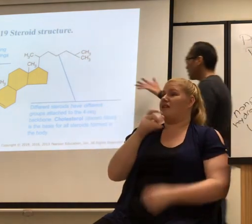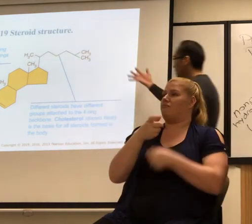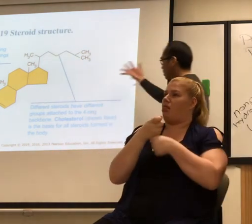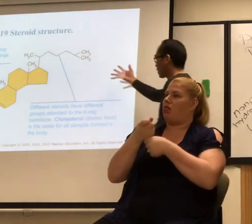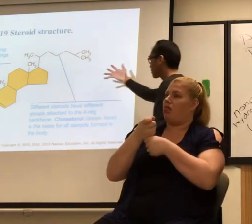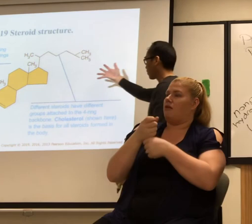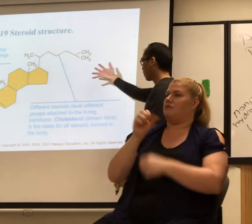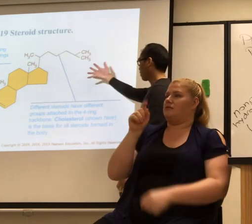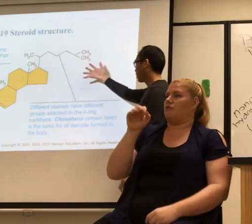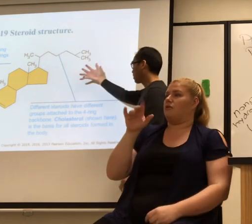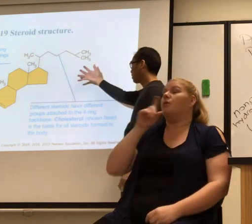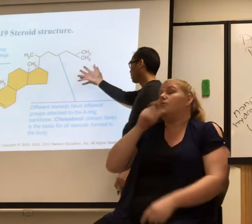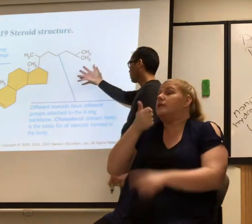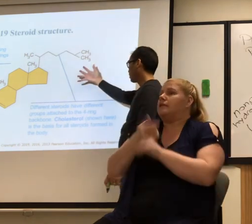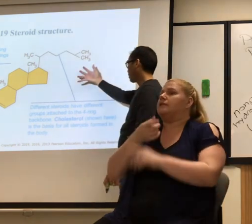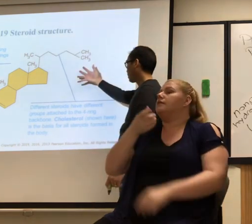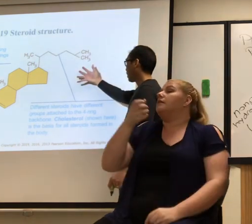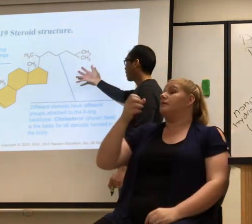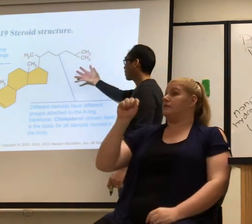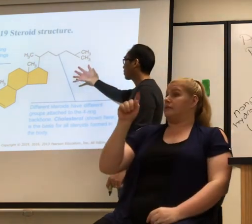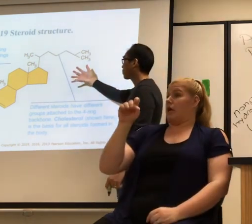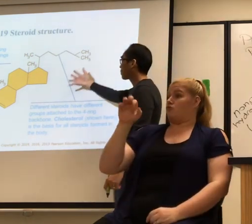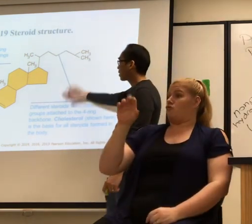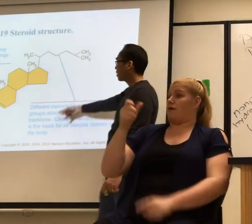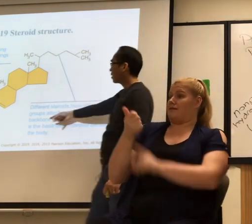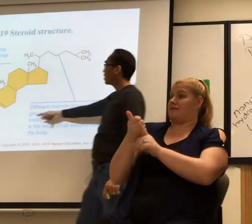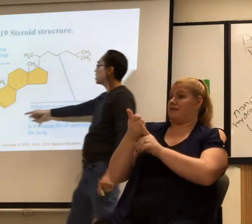Actually, this is cholesterol. Okay.